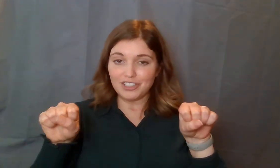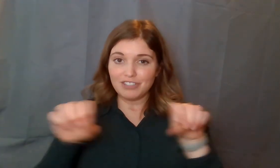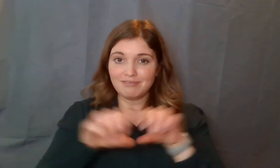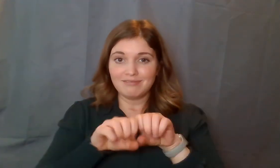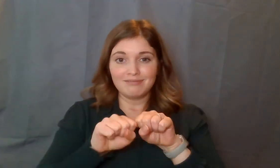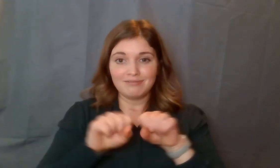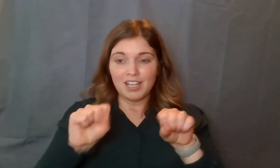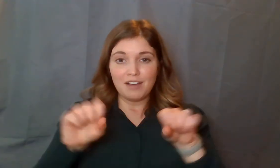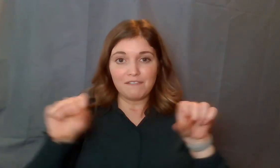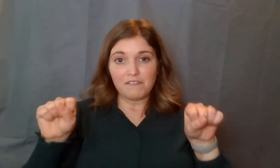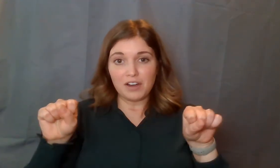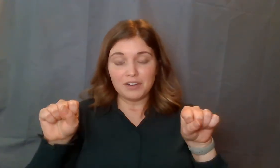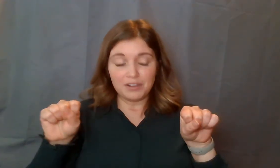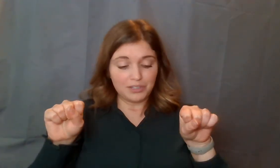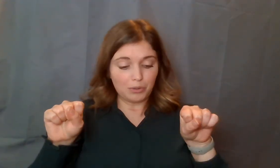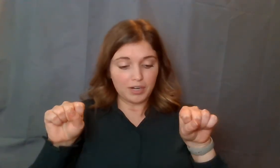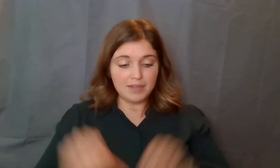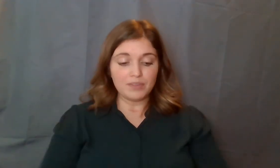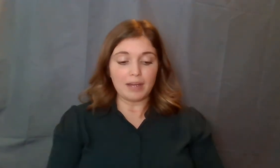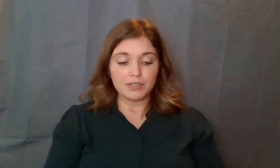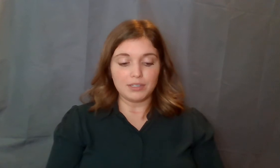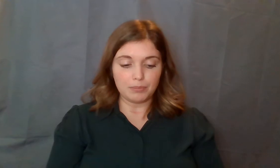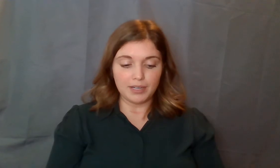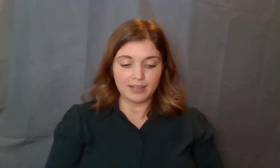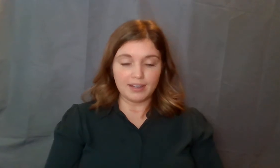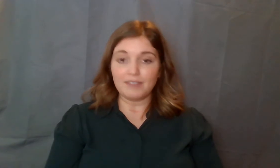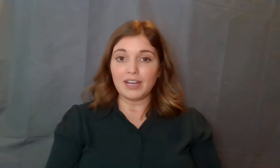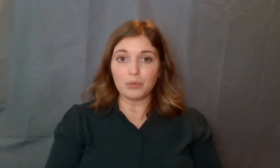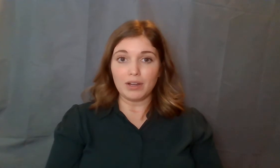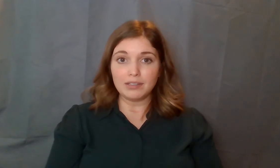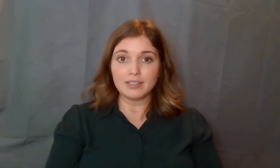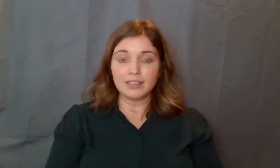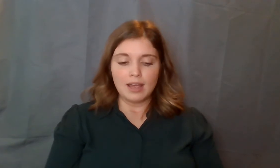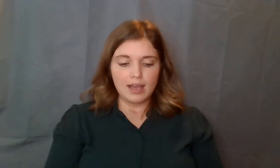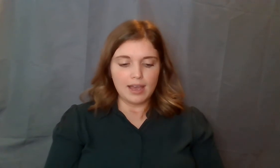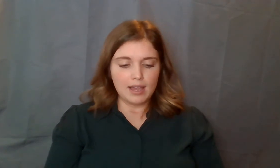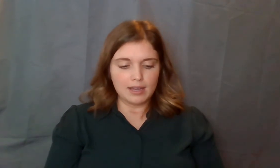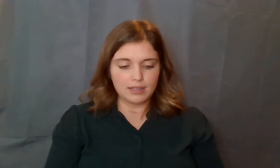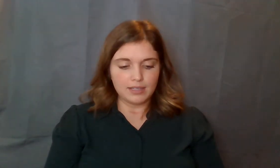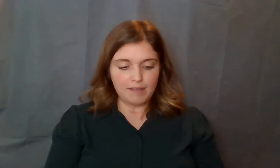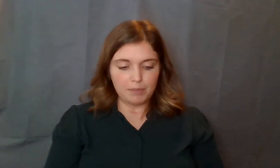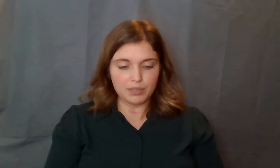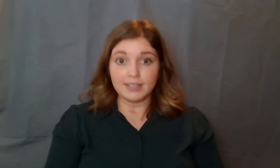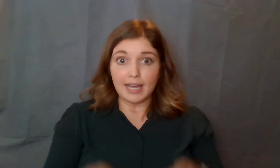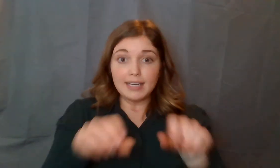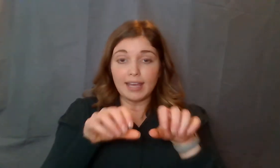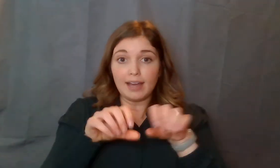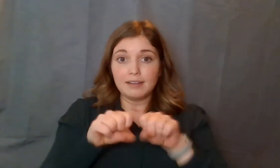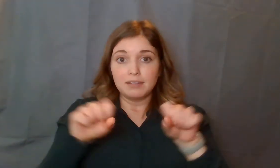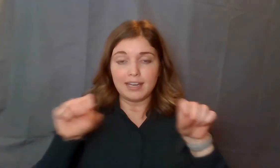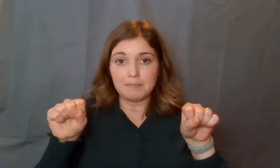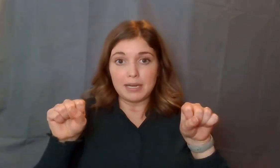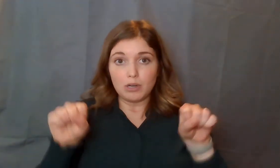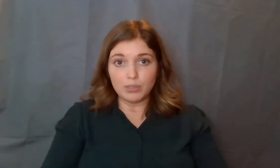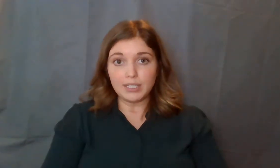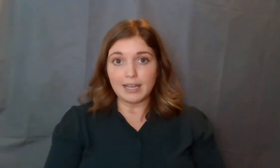Sausage. Fun story. I was interpreting an event once, and the deaf person signed that, and it made no sense